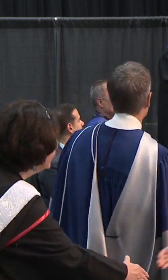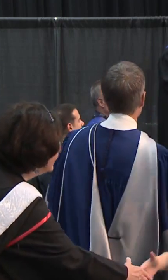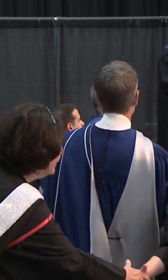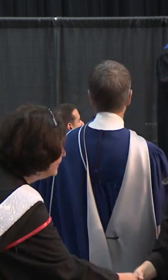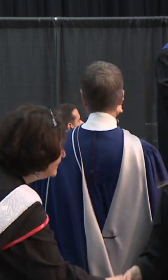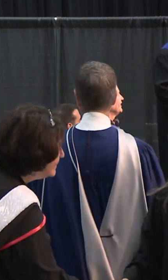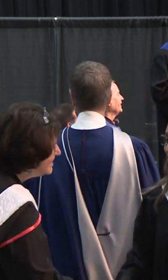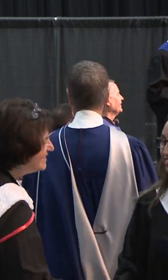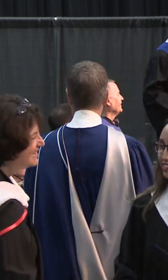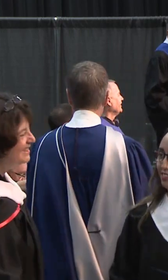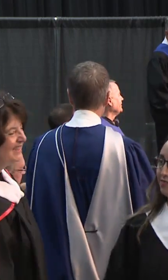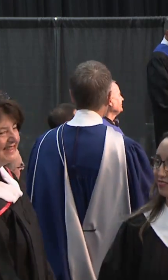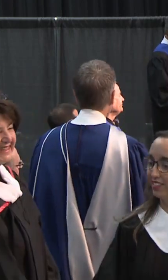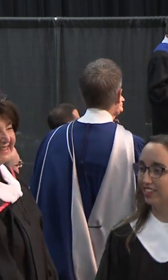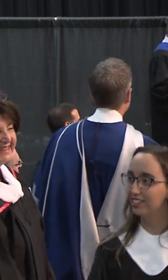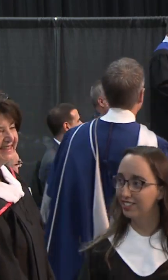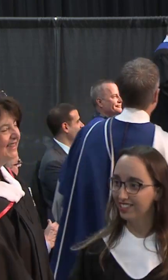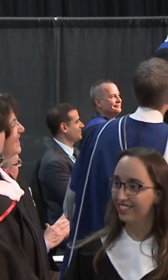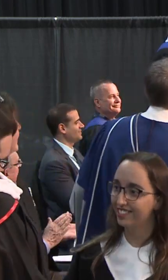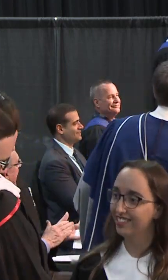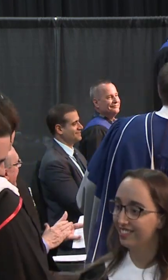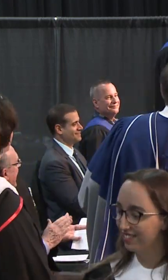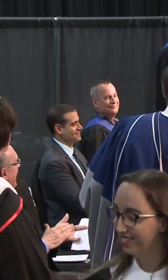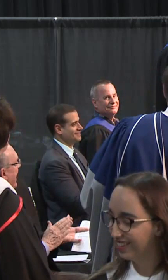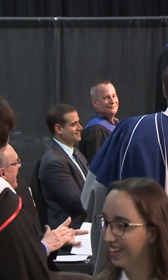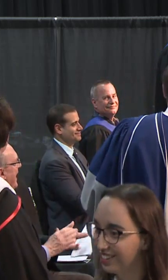Erica LeBlanc.